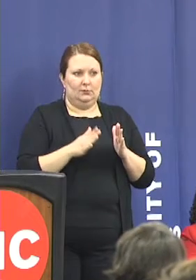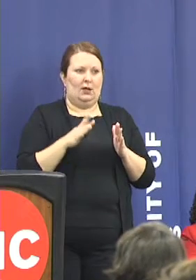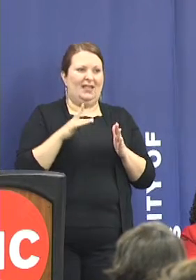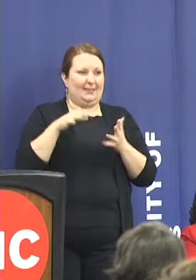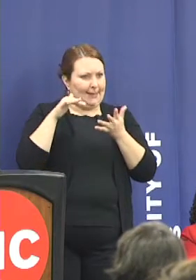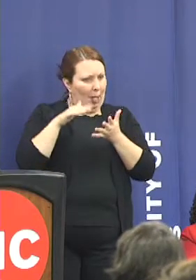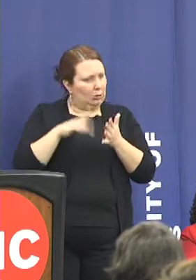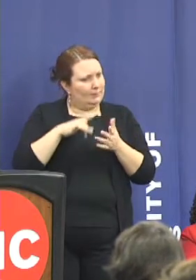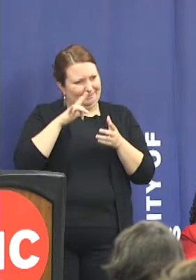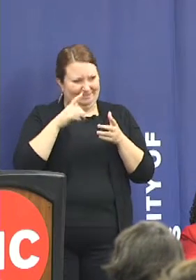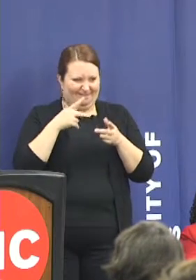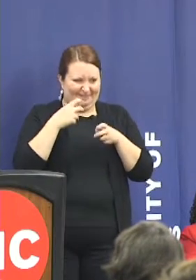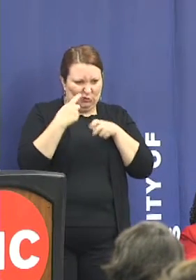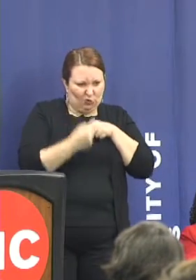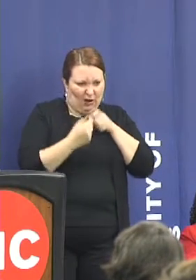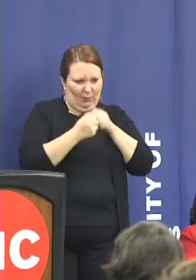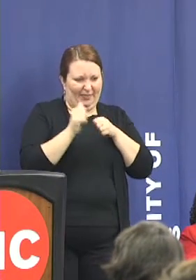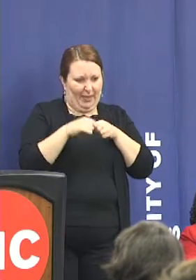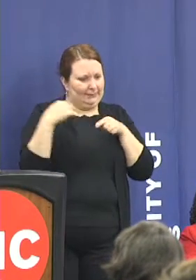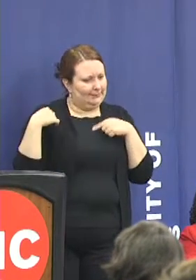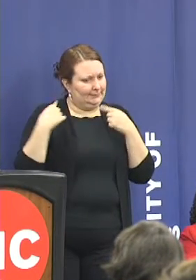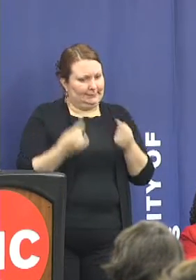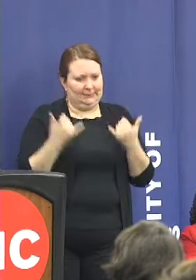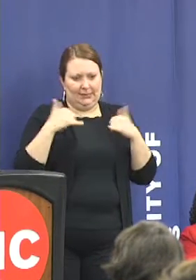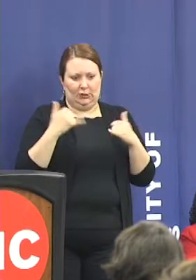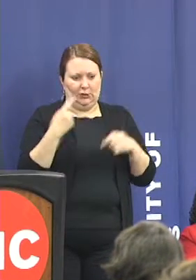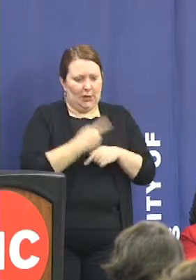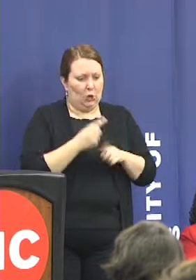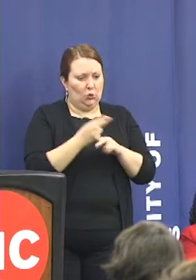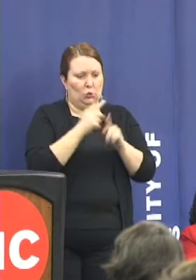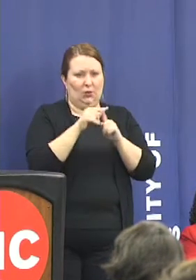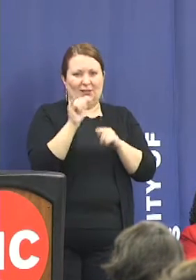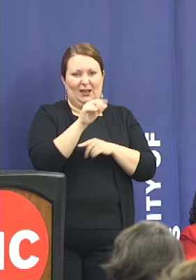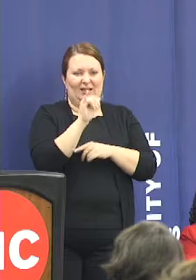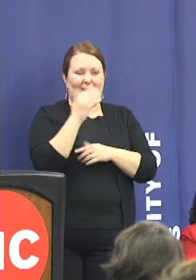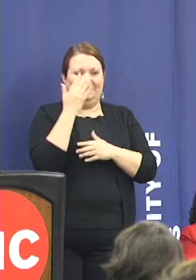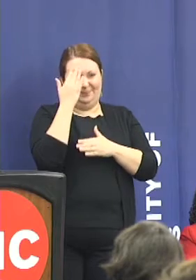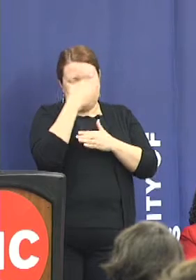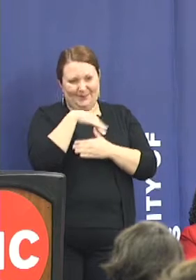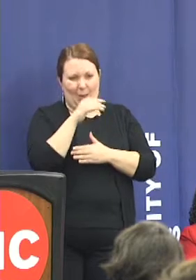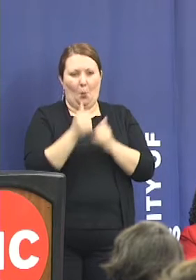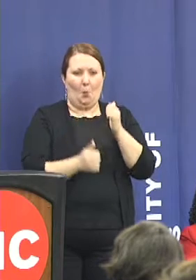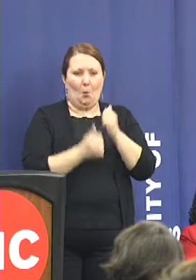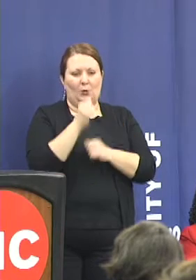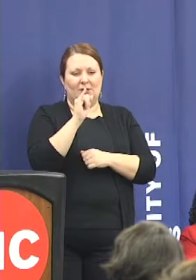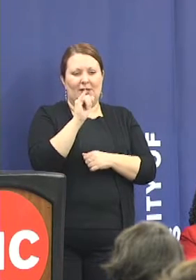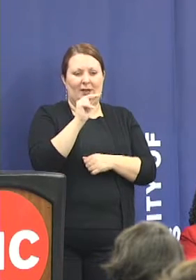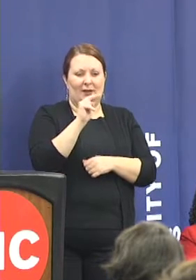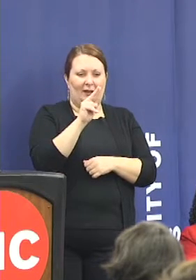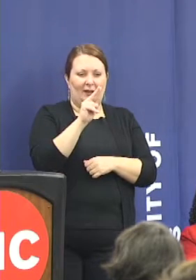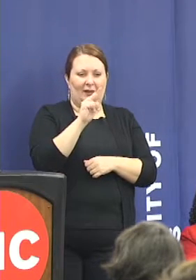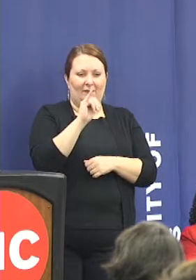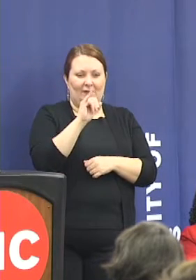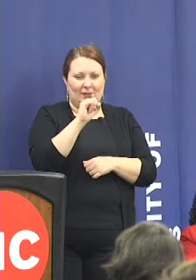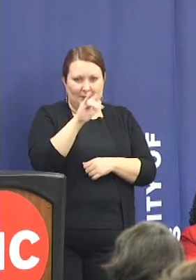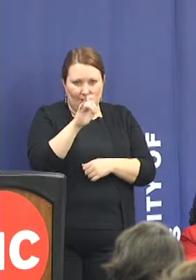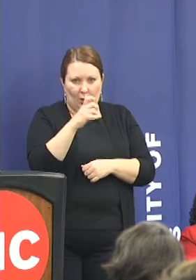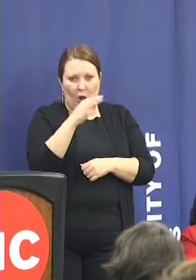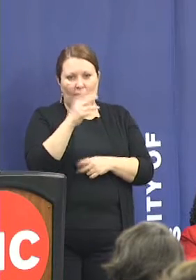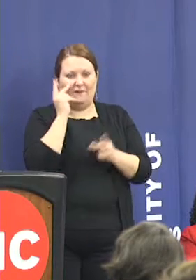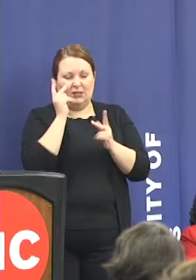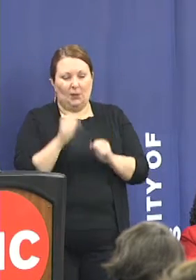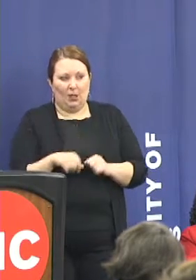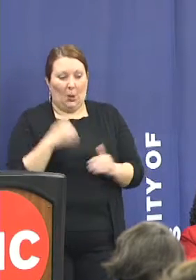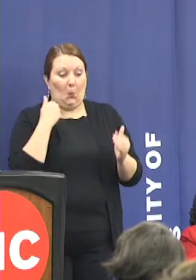scholars have been grappling with this problem until today using terms like the invisible, most invisible of the invisibles, proximity